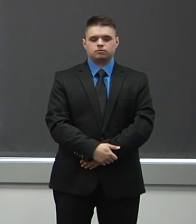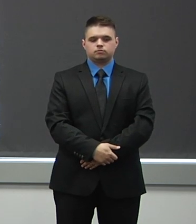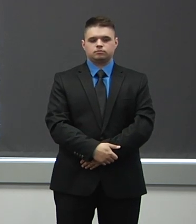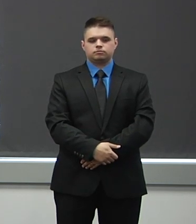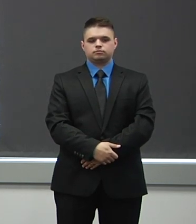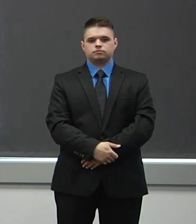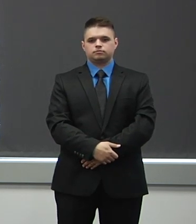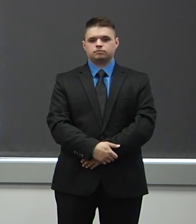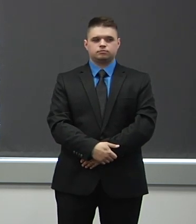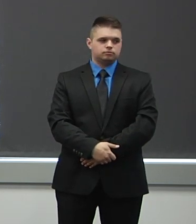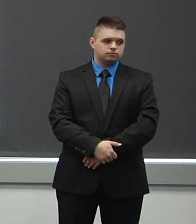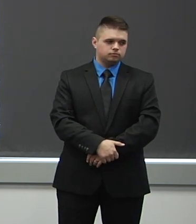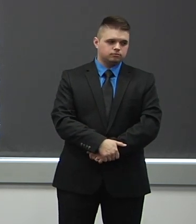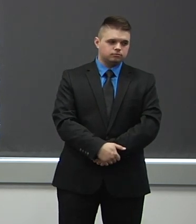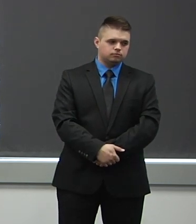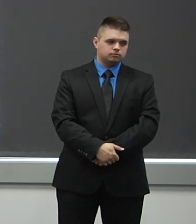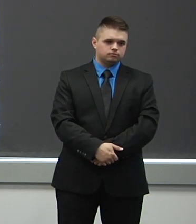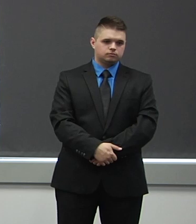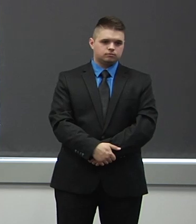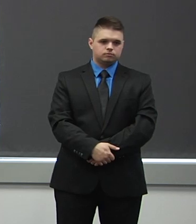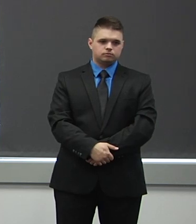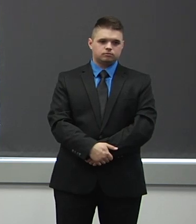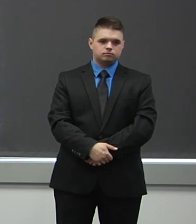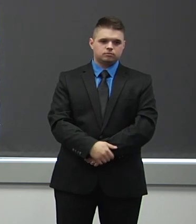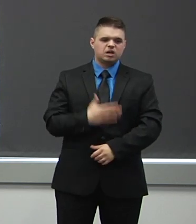Can we get the next question, please?